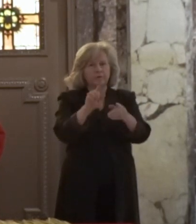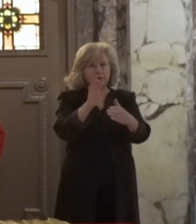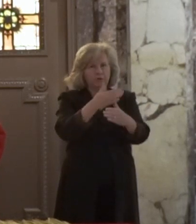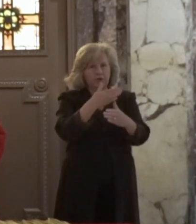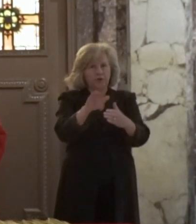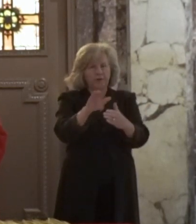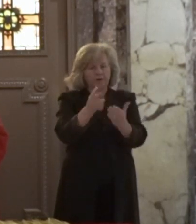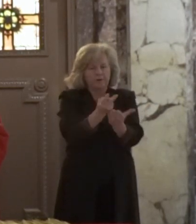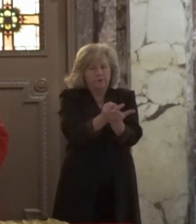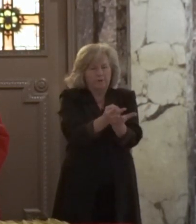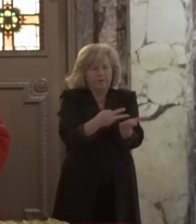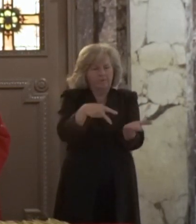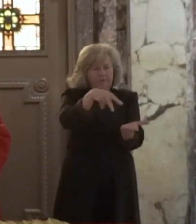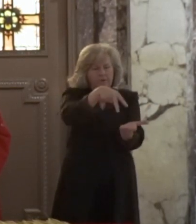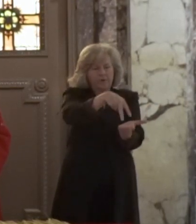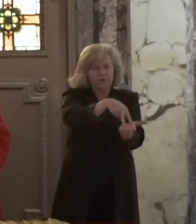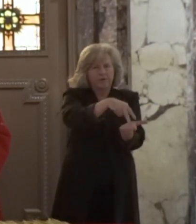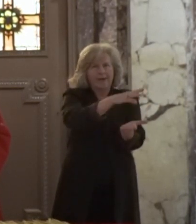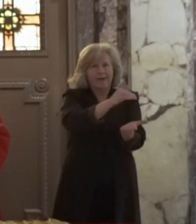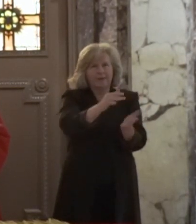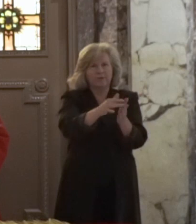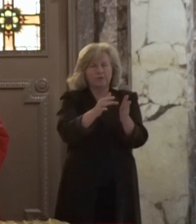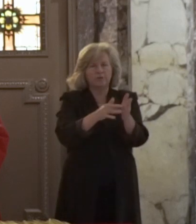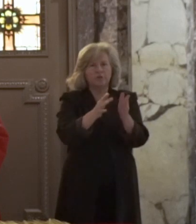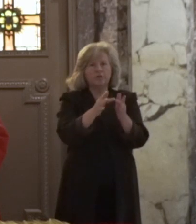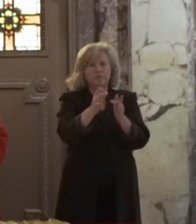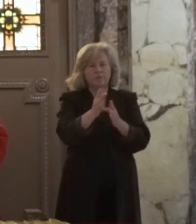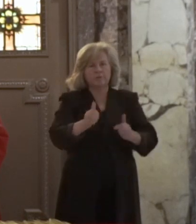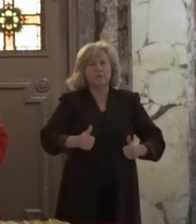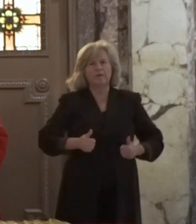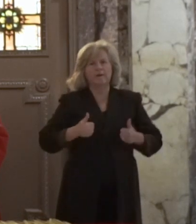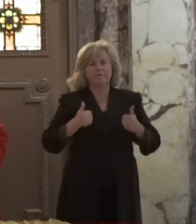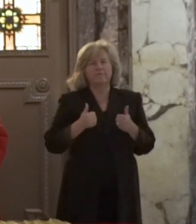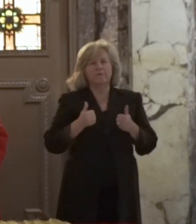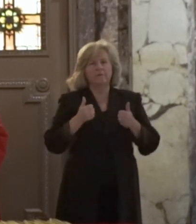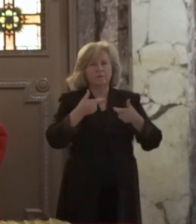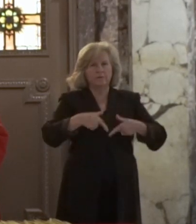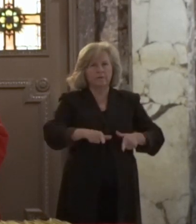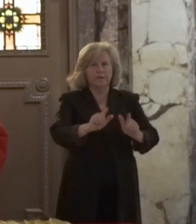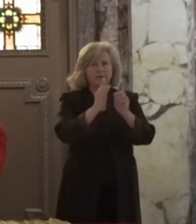his resurrection and in his life. Let us pray.